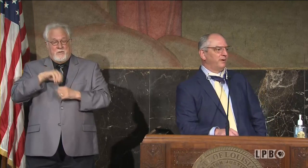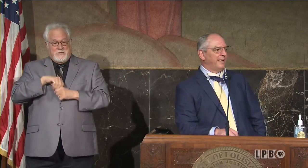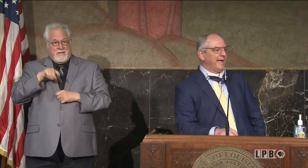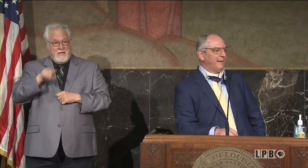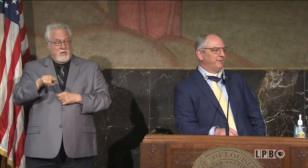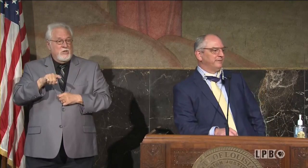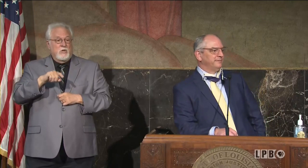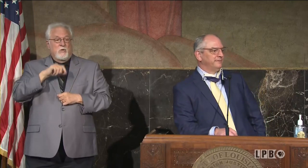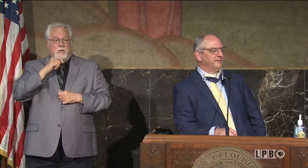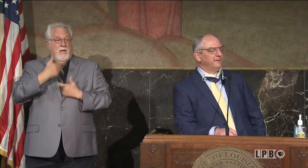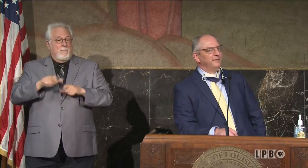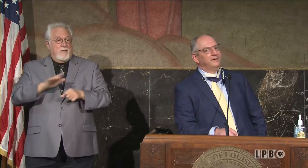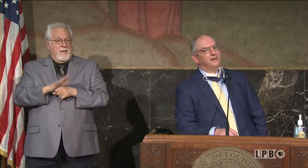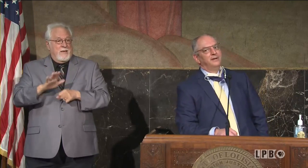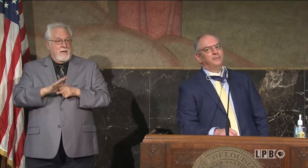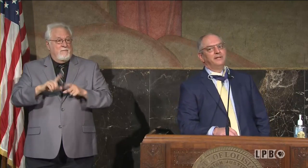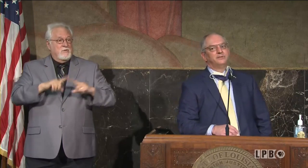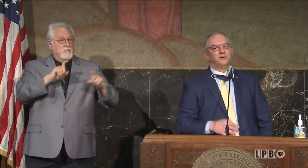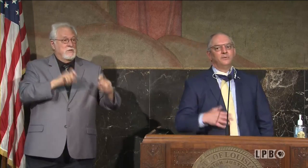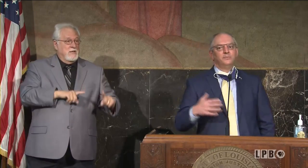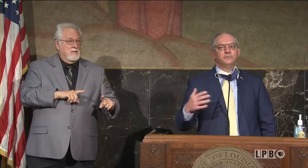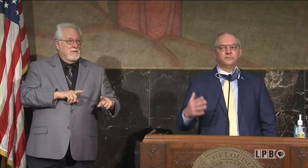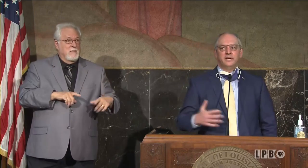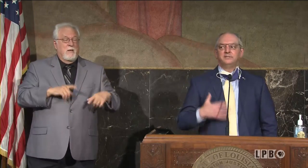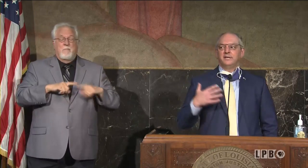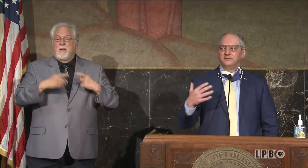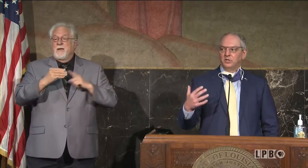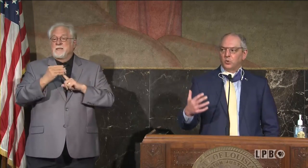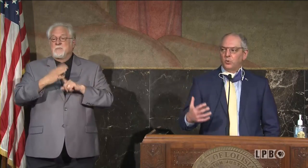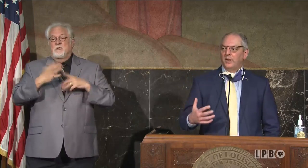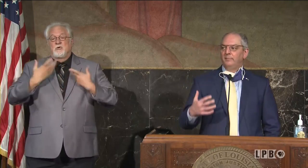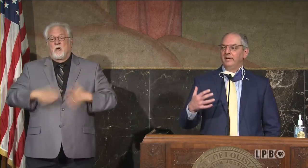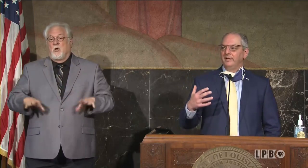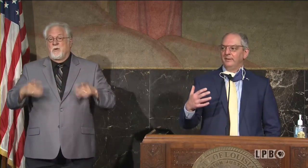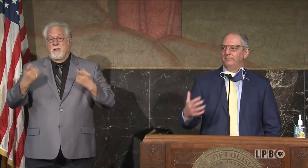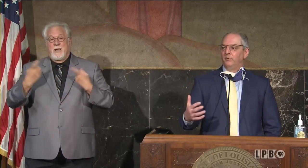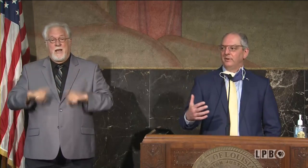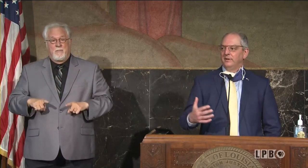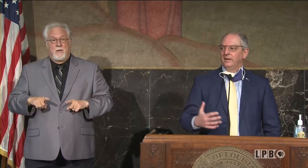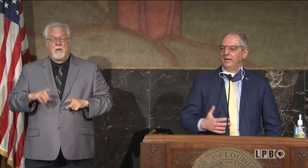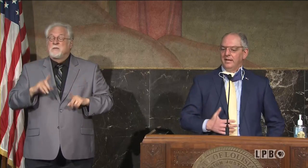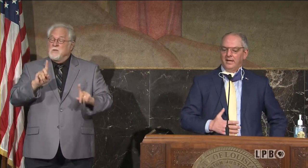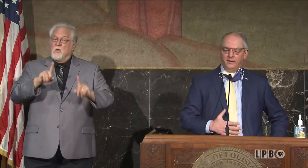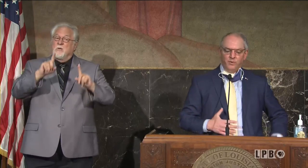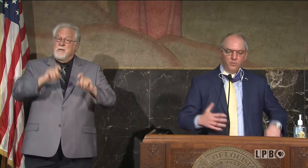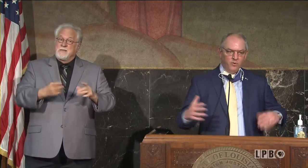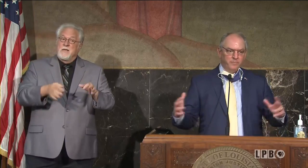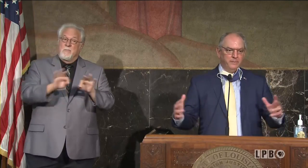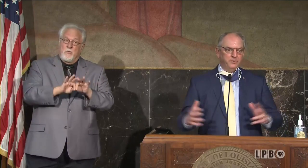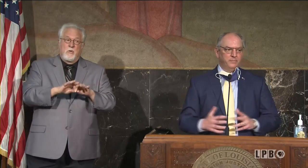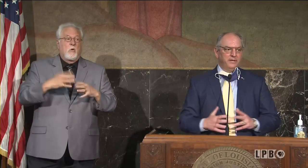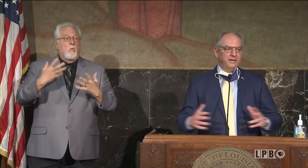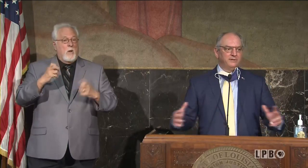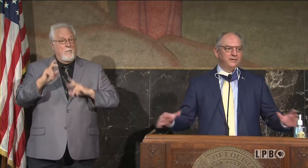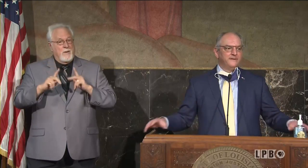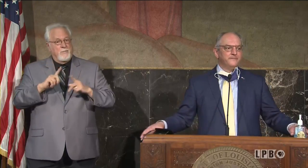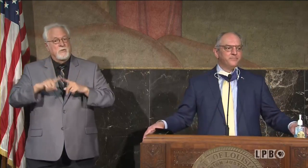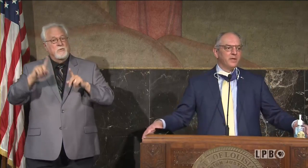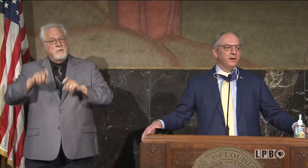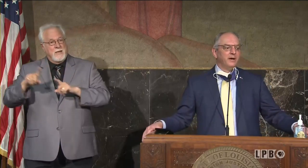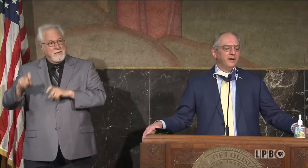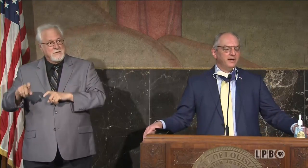has already happened. And so testing is incredibly important, and we want people to be